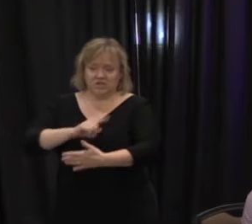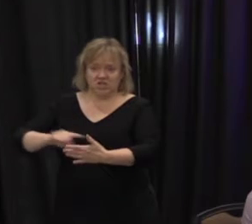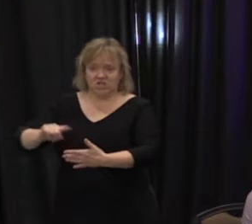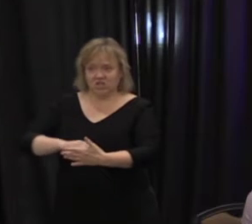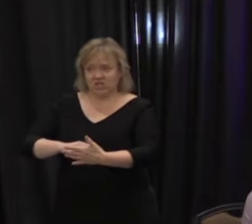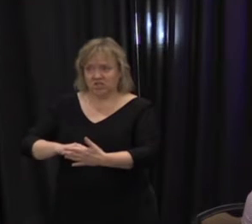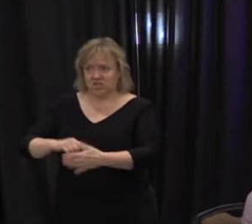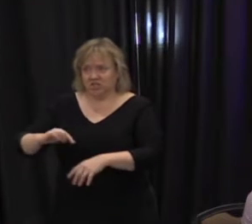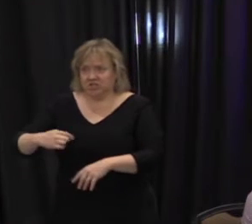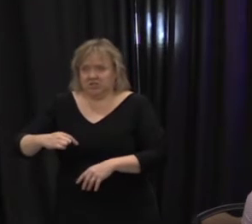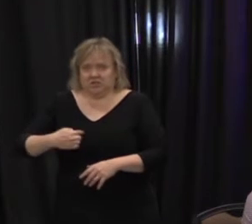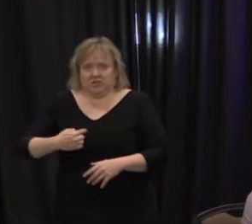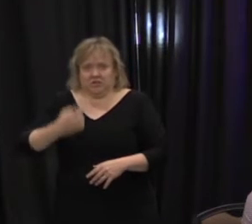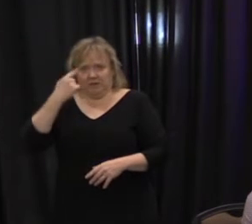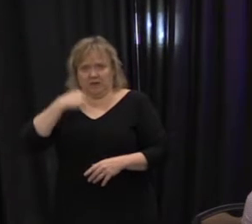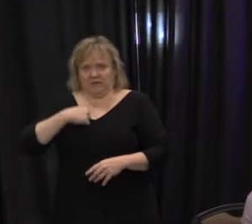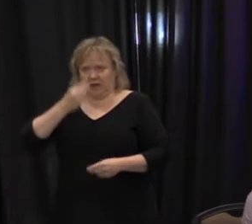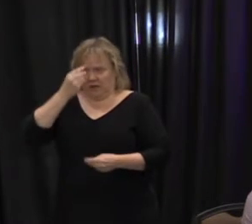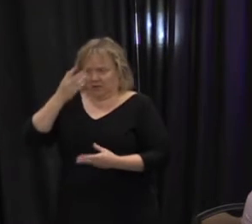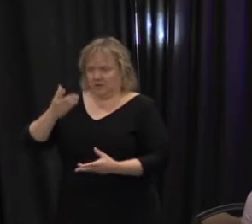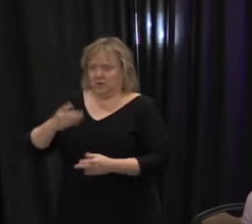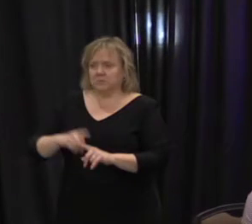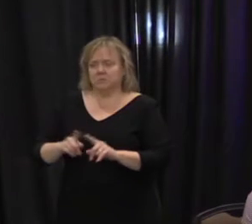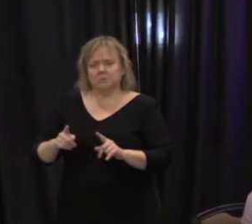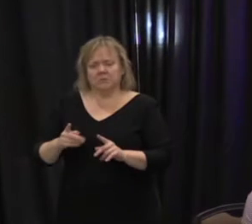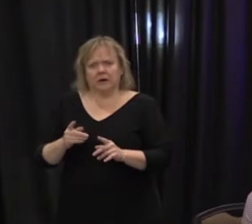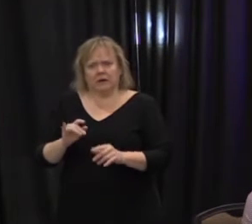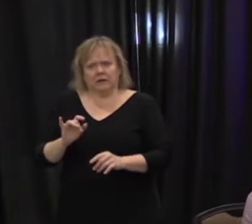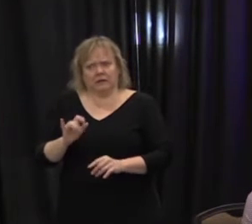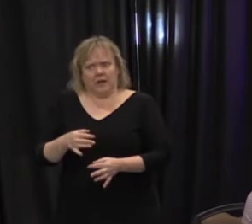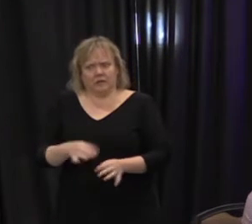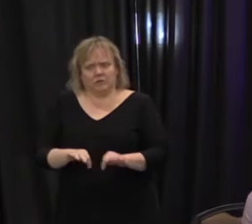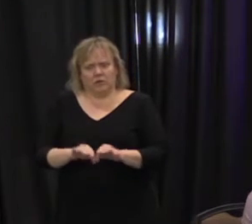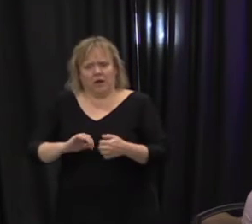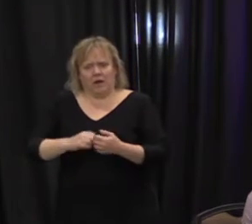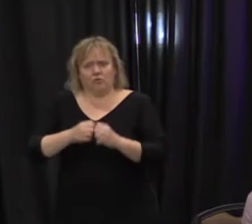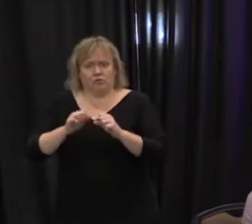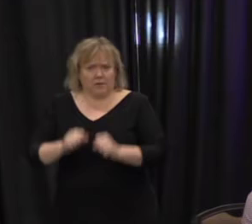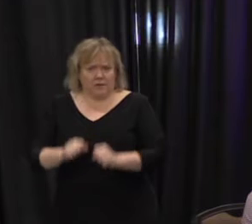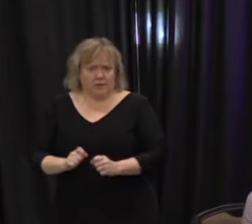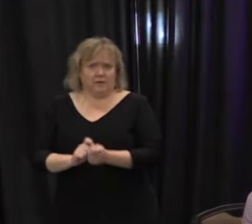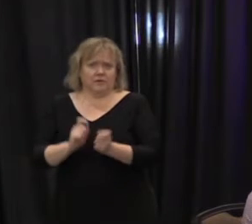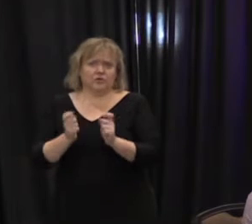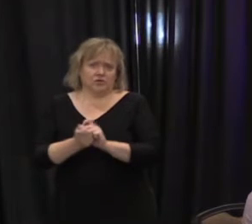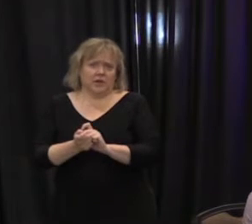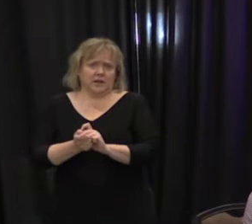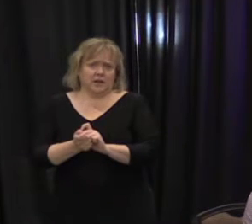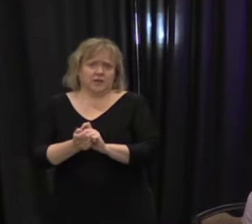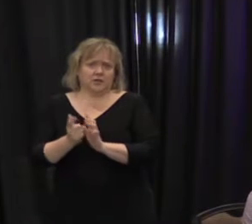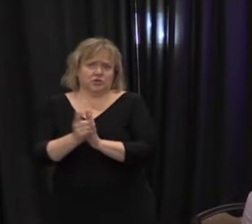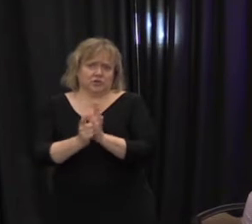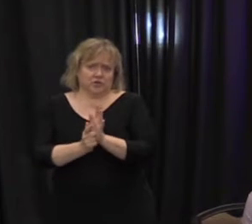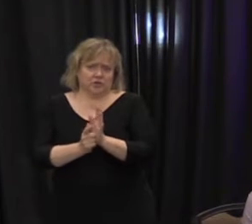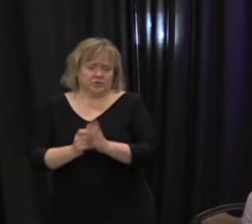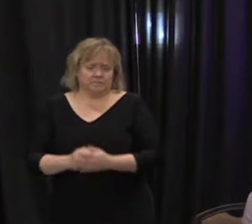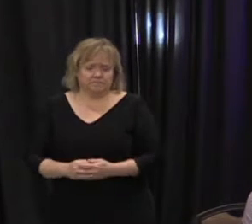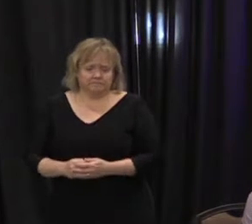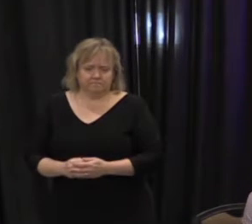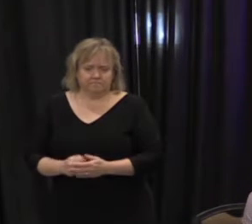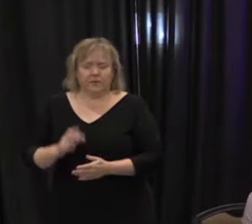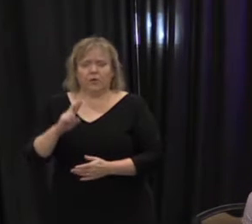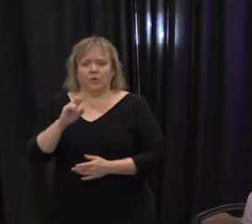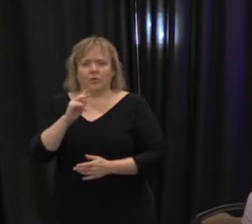really essential to be able to change how legislation is discussed. If people